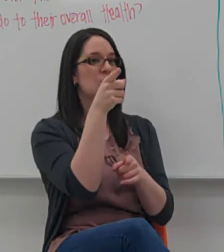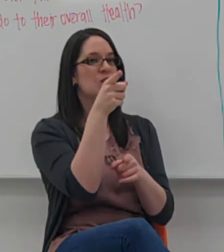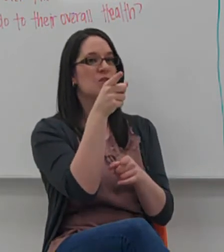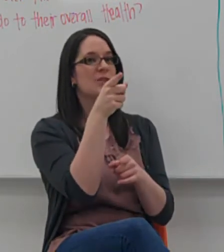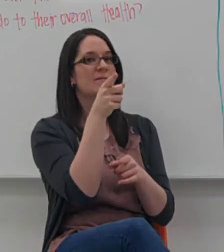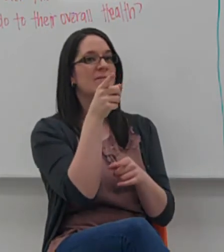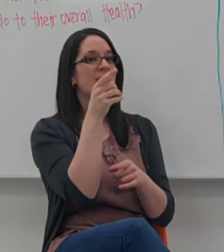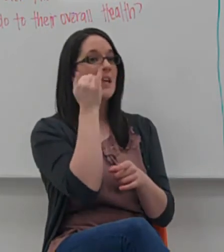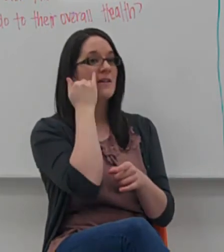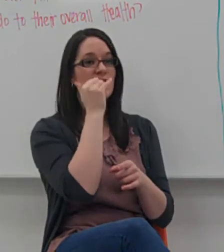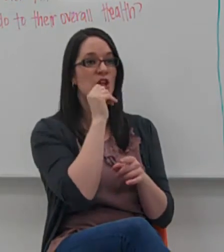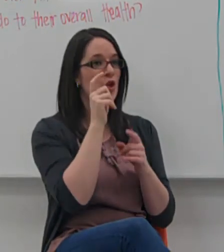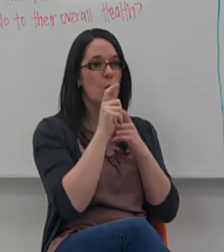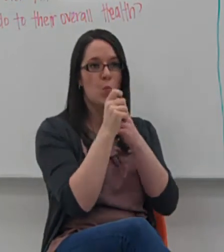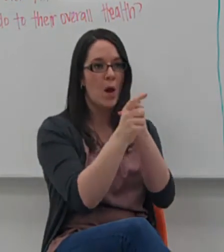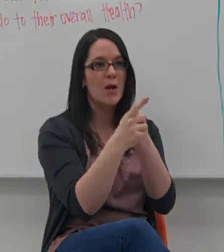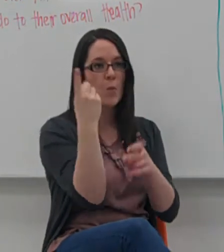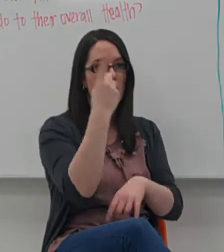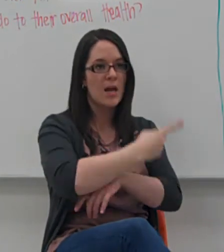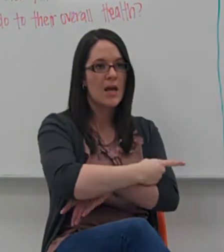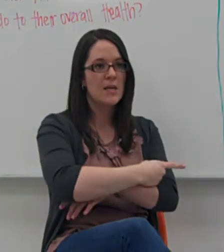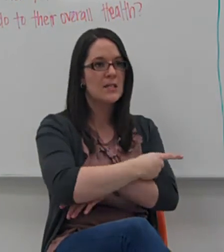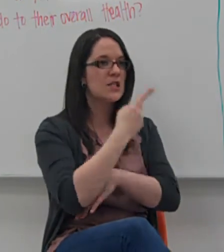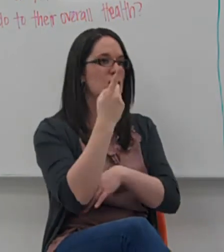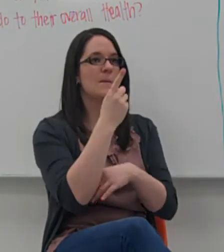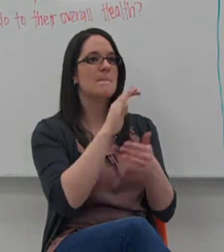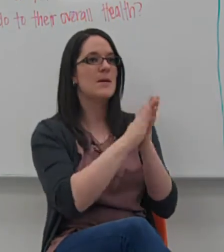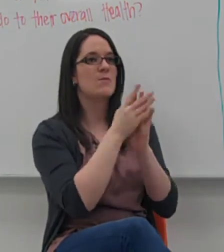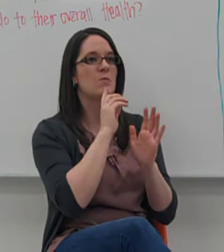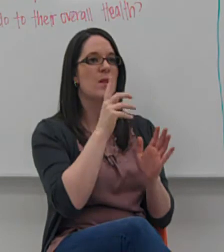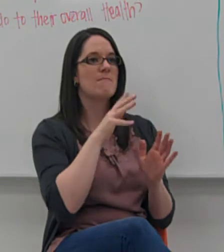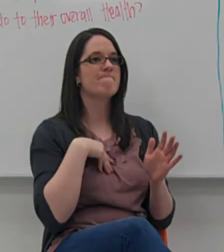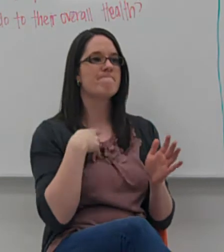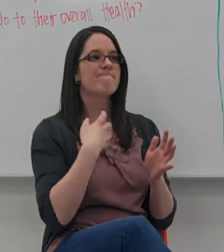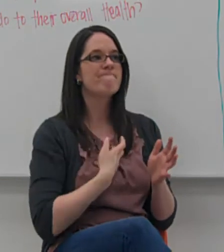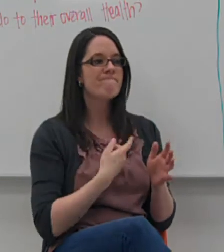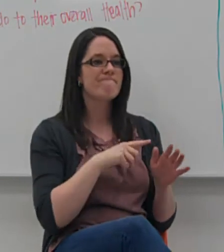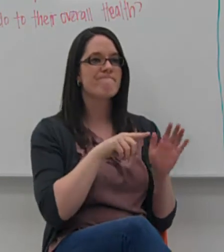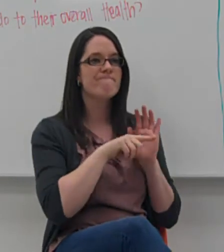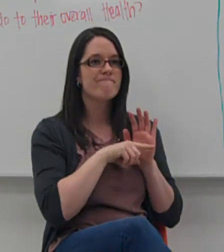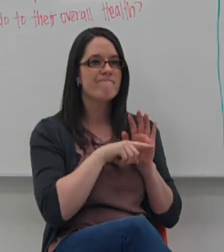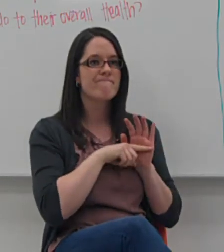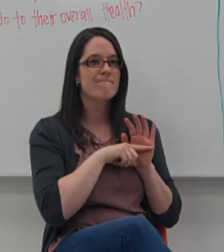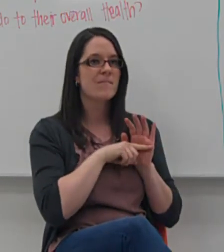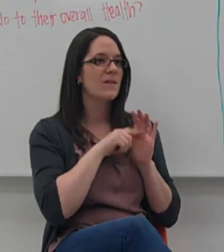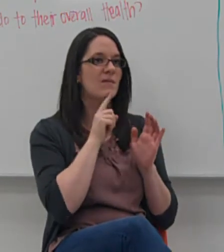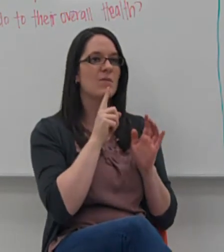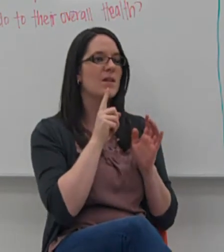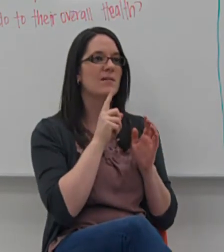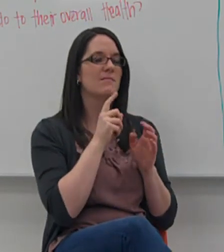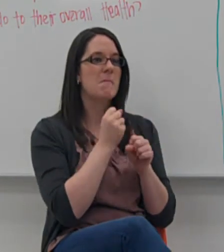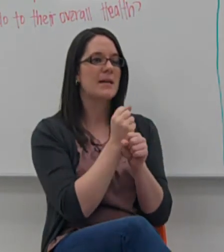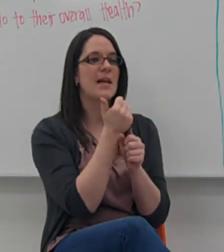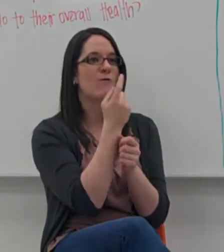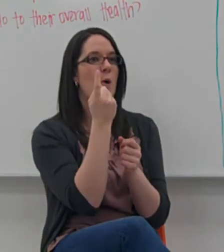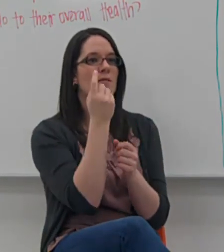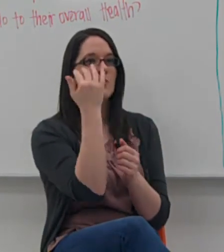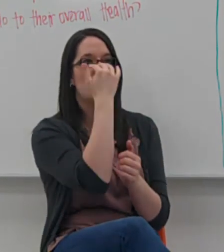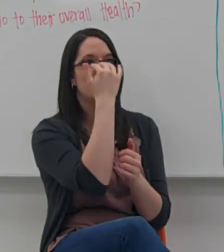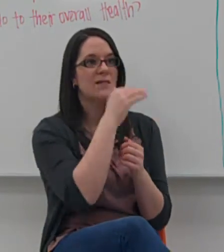if she doesn't go running one day, then she gets It's like a replacement addiction. I think drugs would be nice. Yeah. That's one thing I was going to